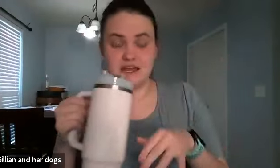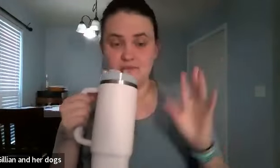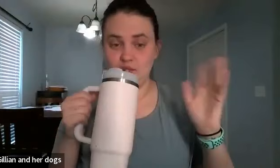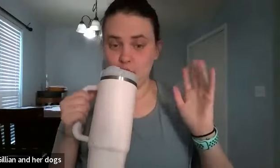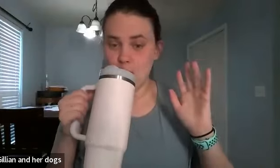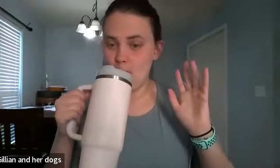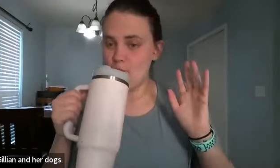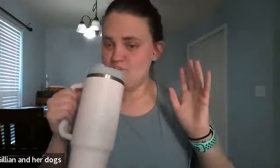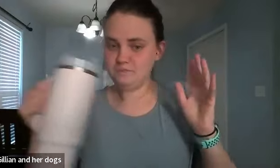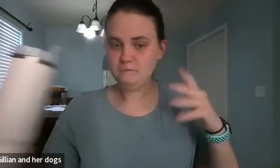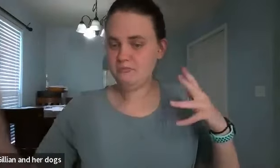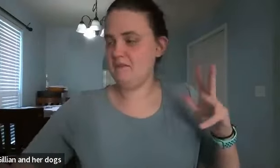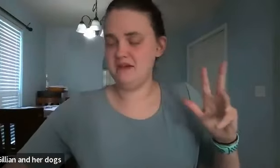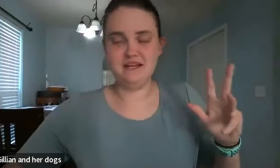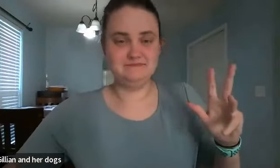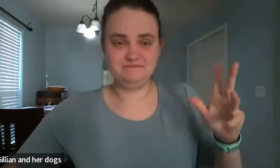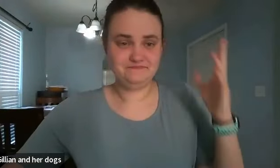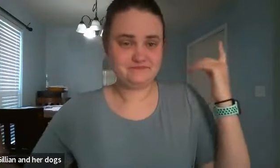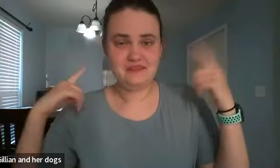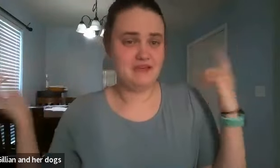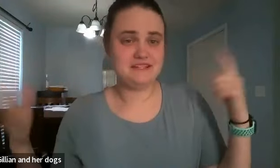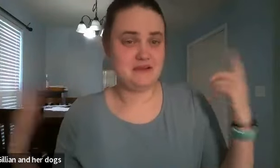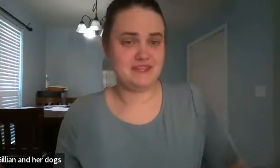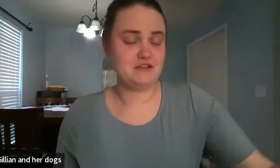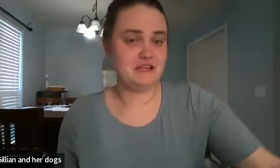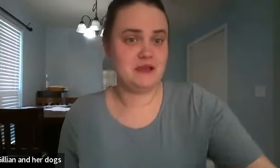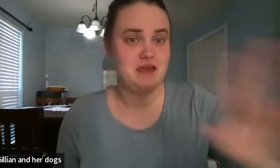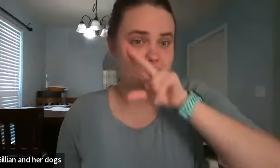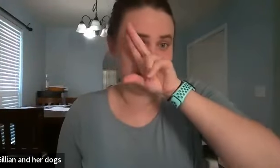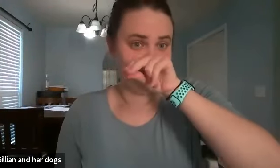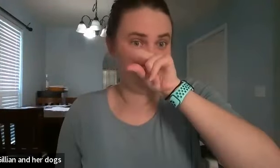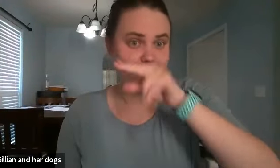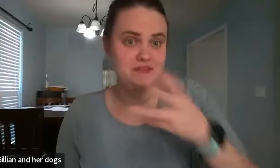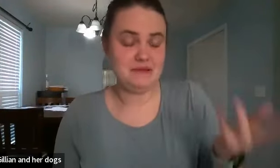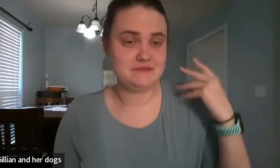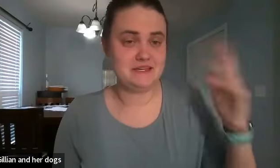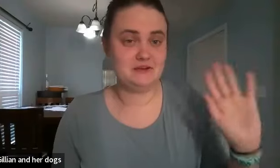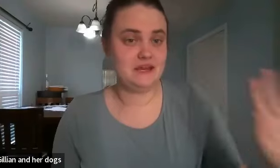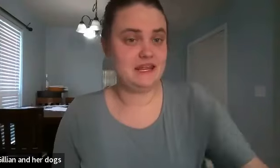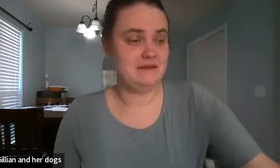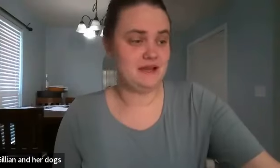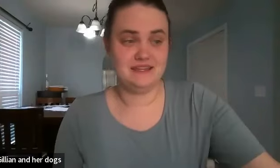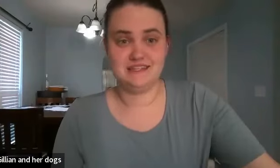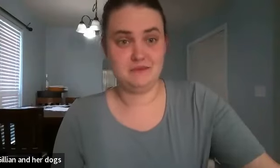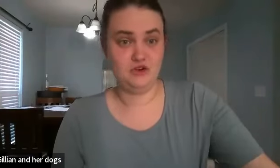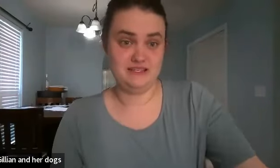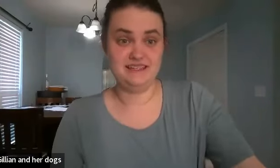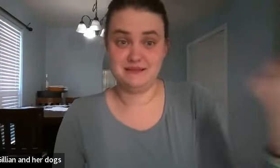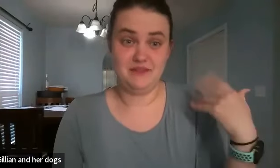time. But every time, that's all I hear in my head when I do a duck. And it makes me giggle. And then my kids think I'm crazy because I'm